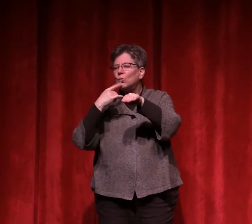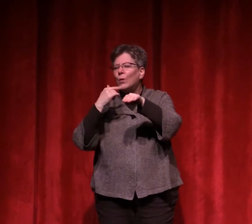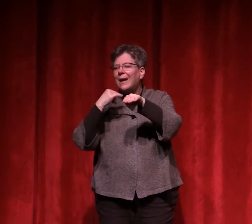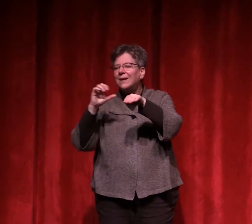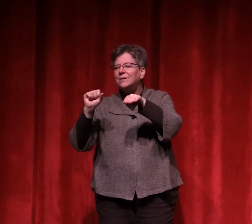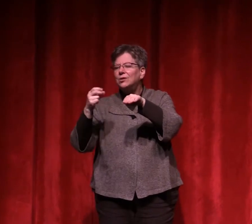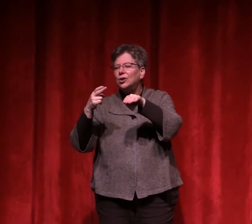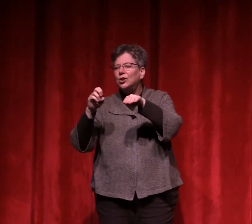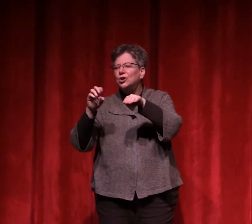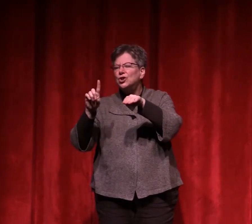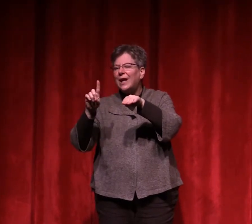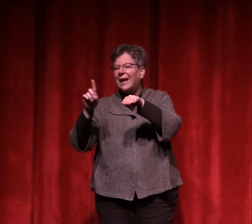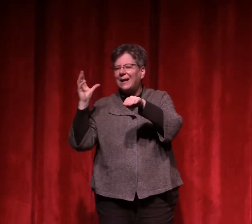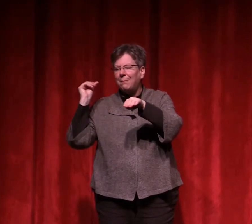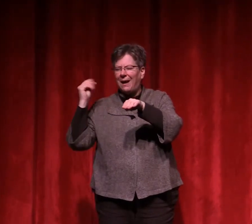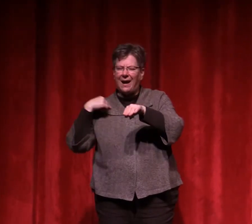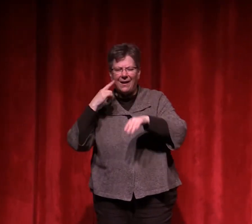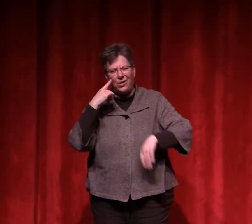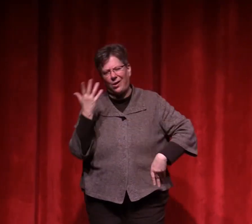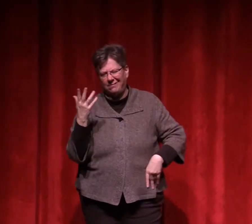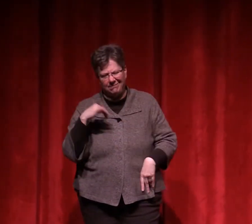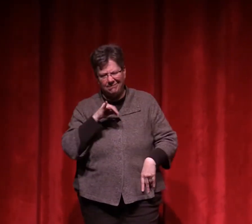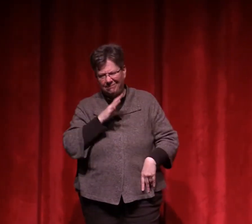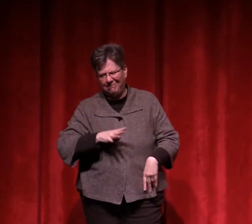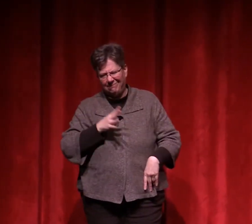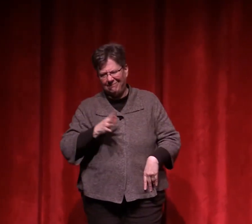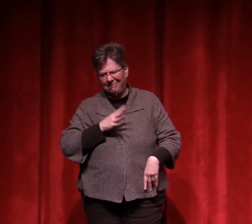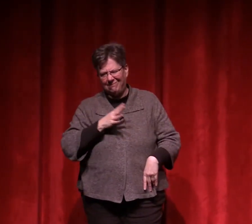not too sexy.